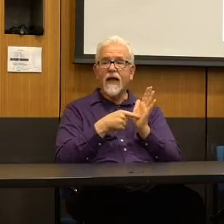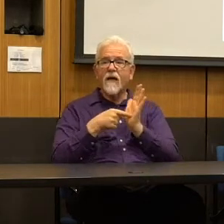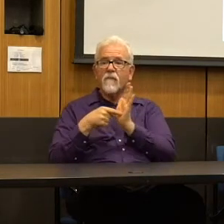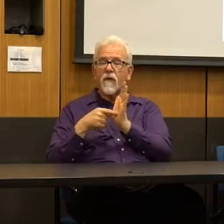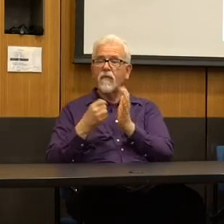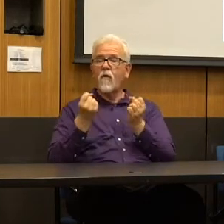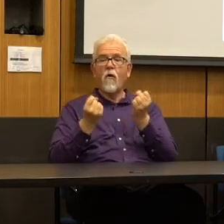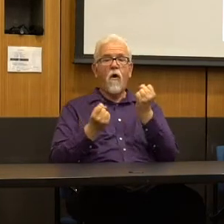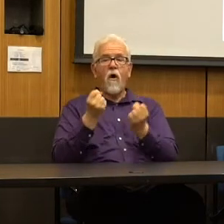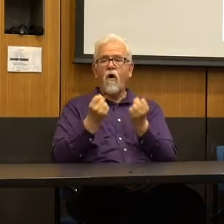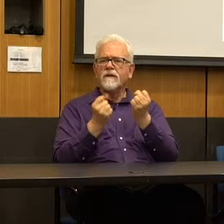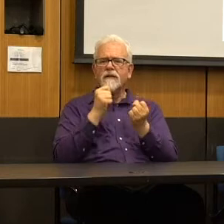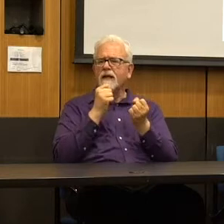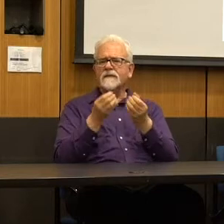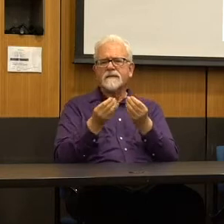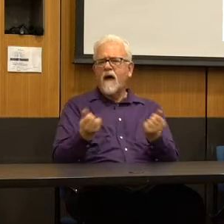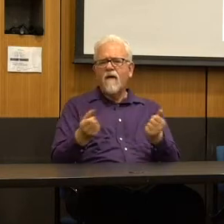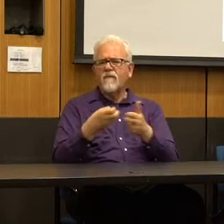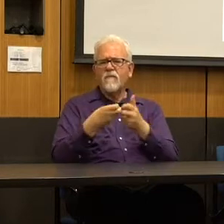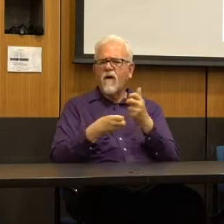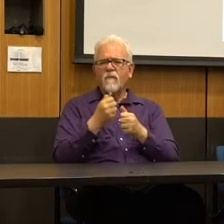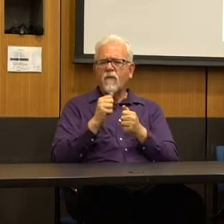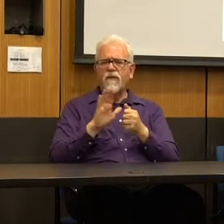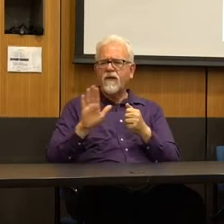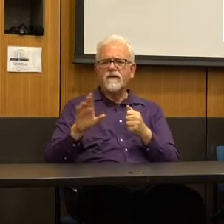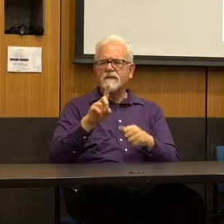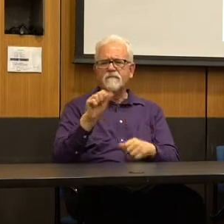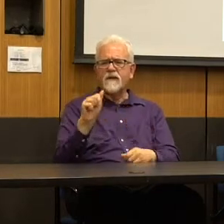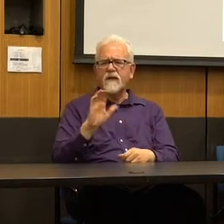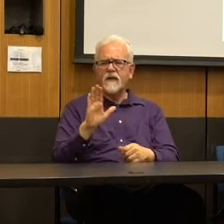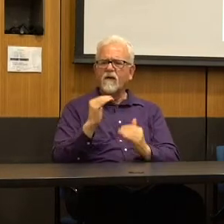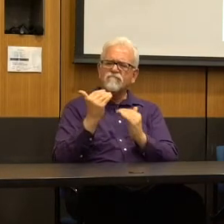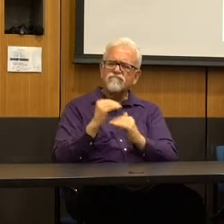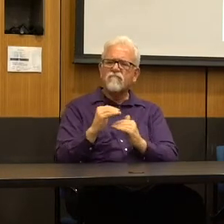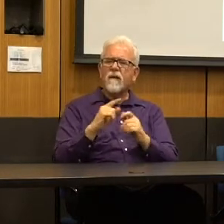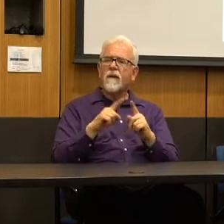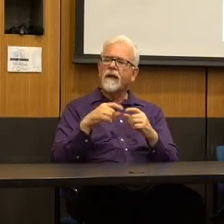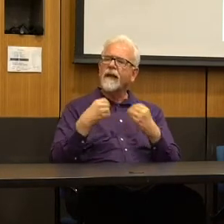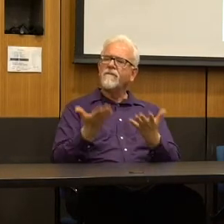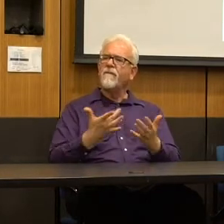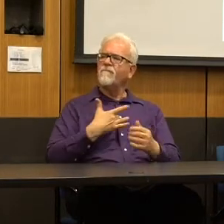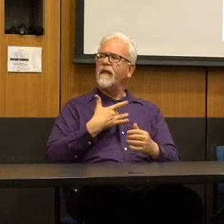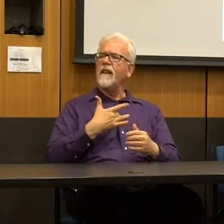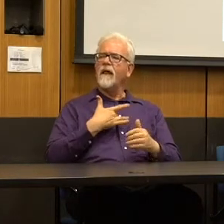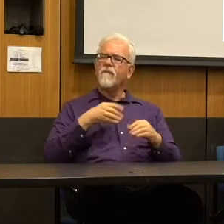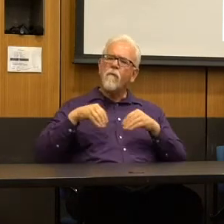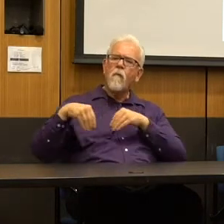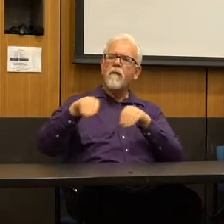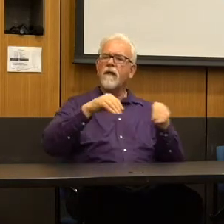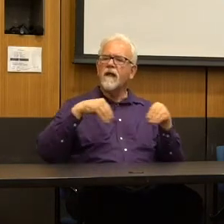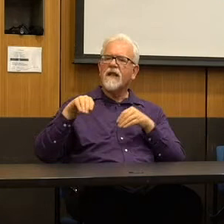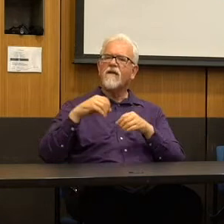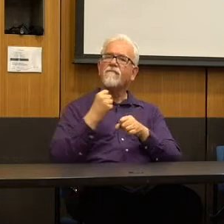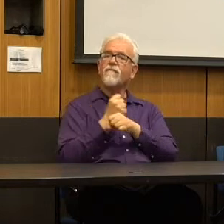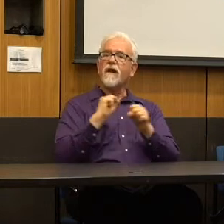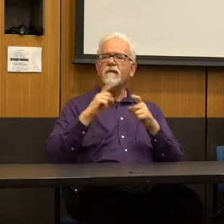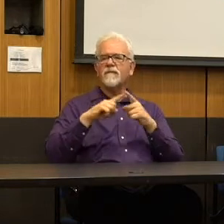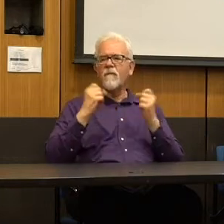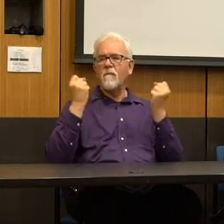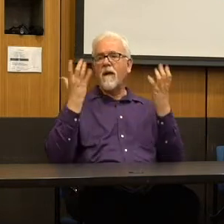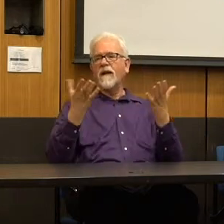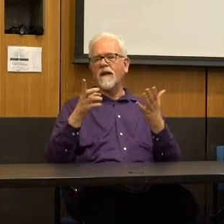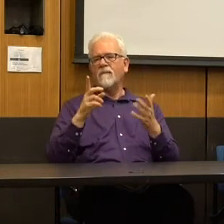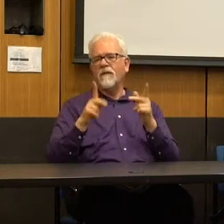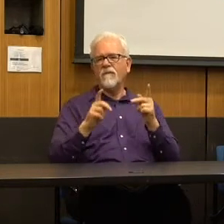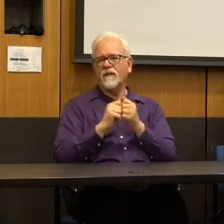not solve the problem with the impairment, but it does give a kind of sense of mobility and freedom to lots of disabled people.